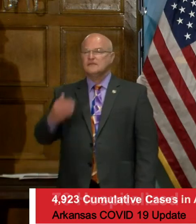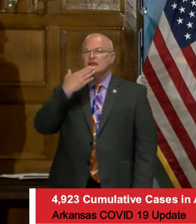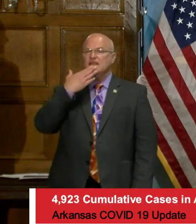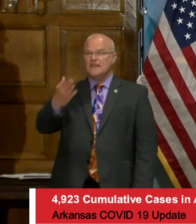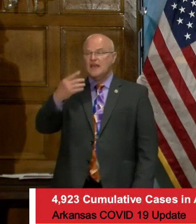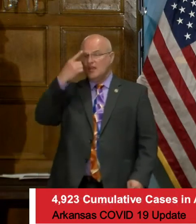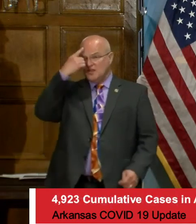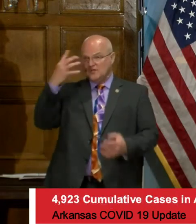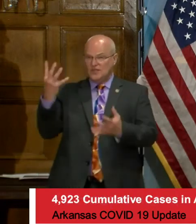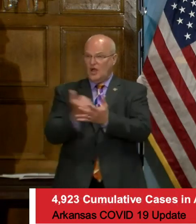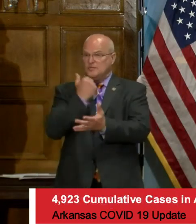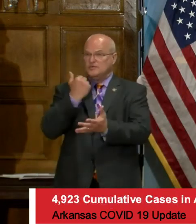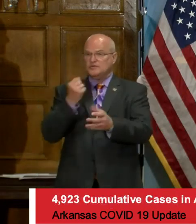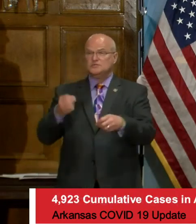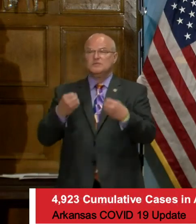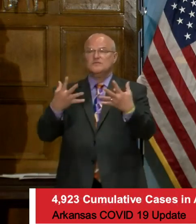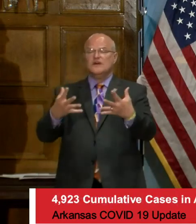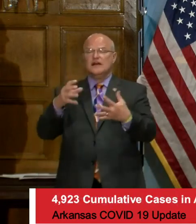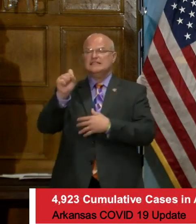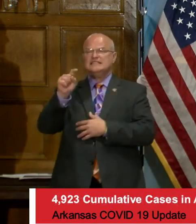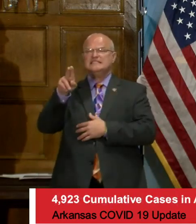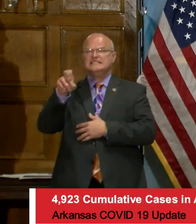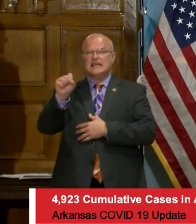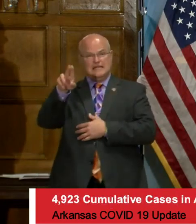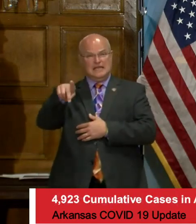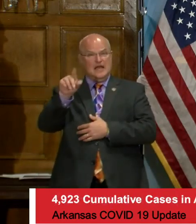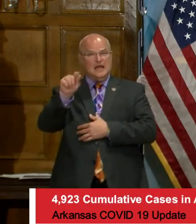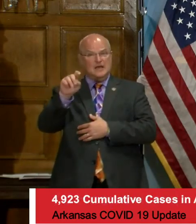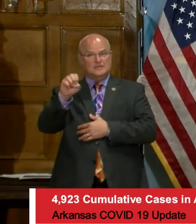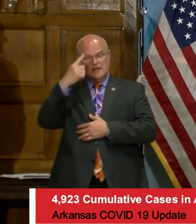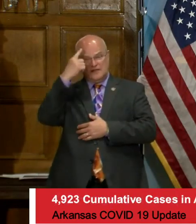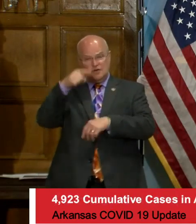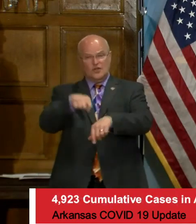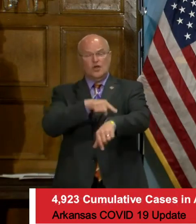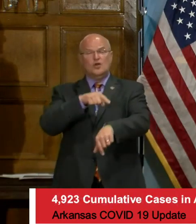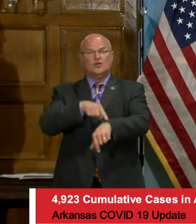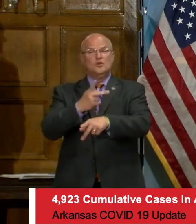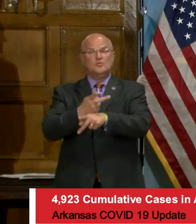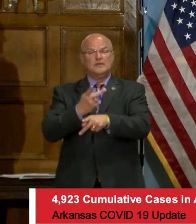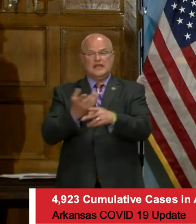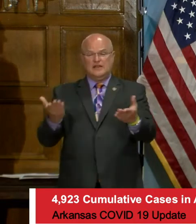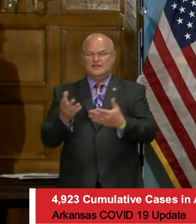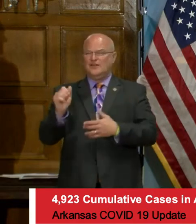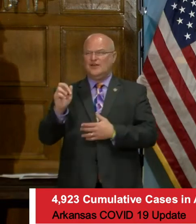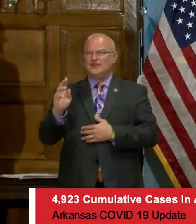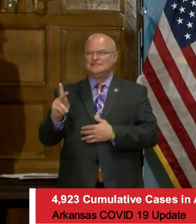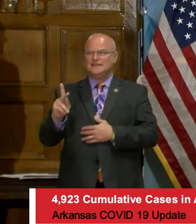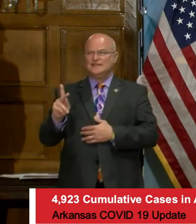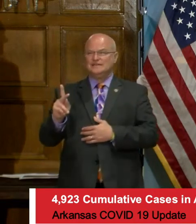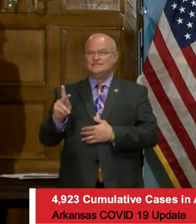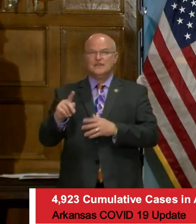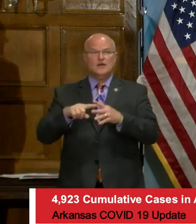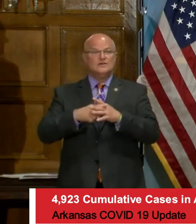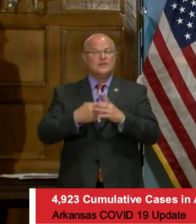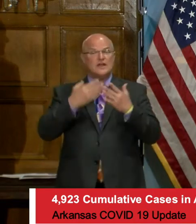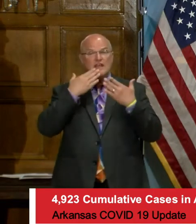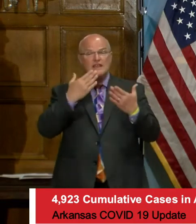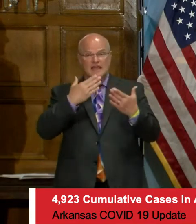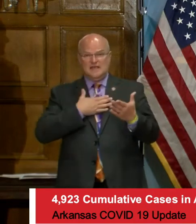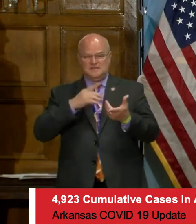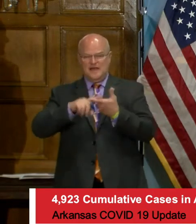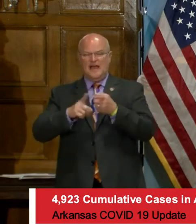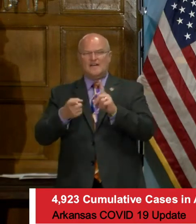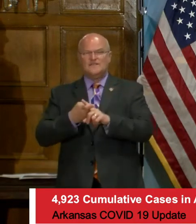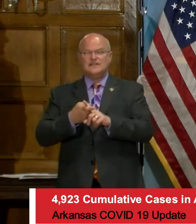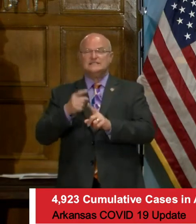Thank you for the opportunity to provide a status update today on long-term care in Arkansas. I wanted to start by thanking my